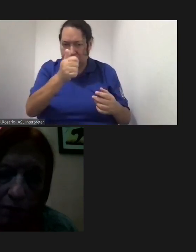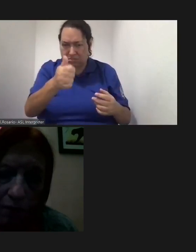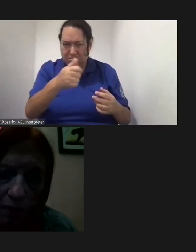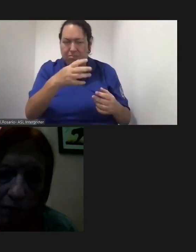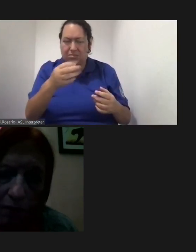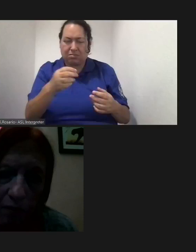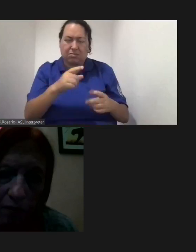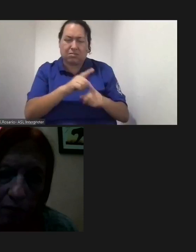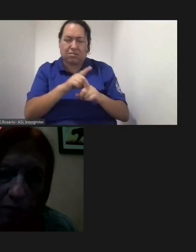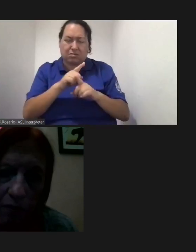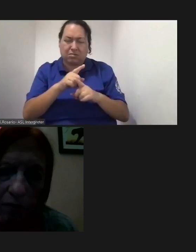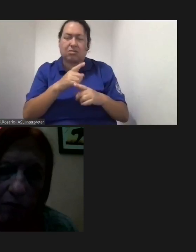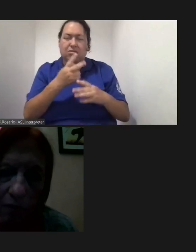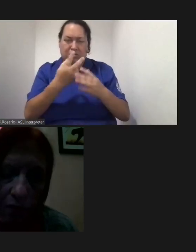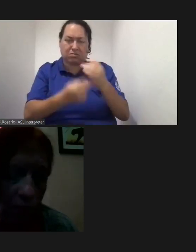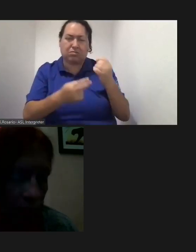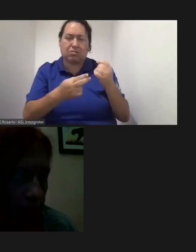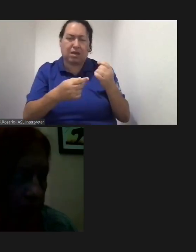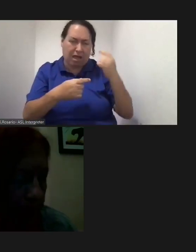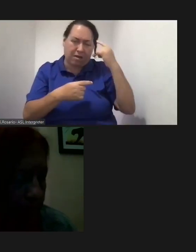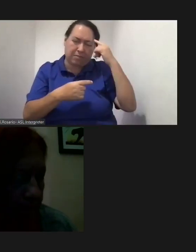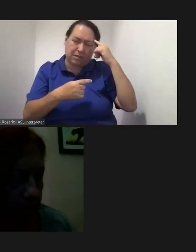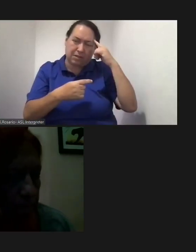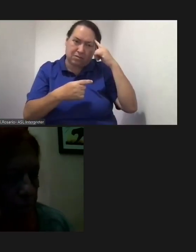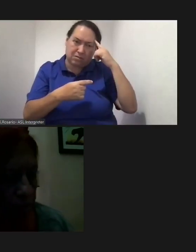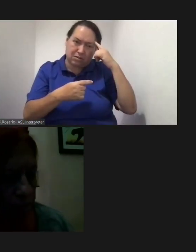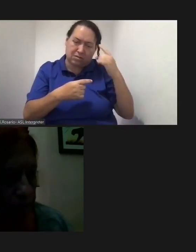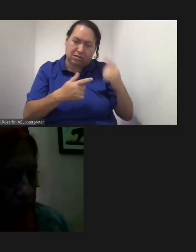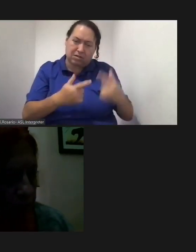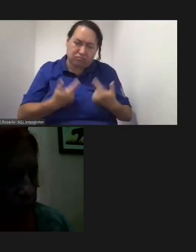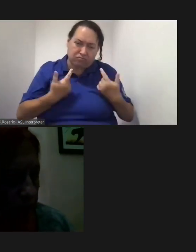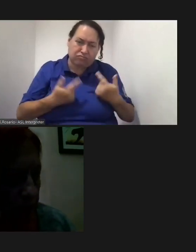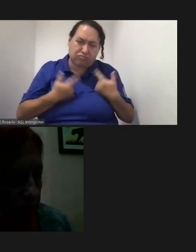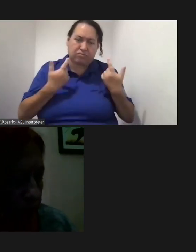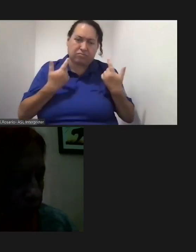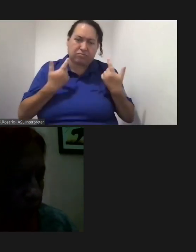both civilian and DoD.